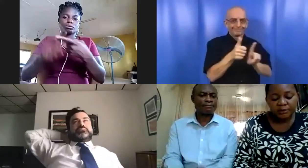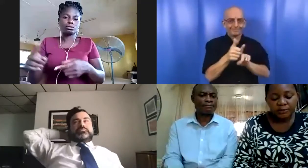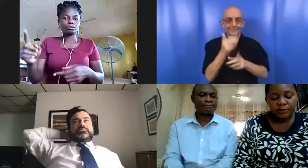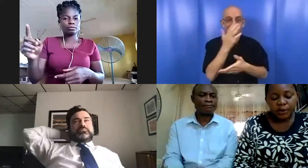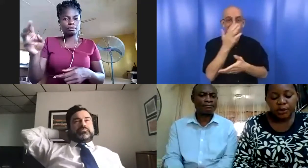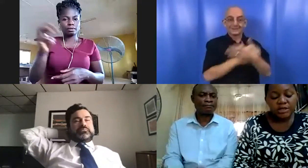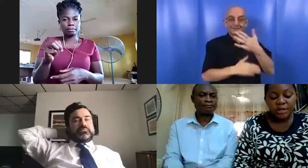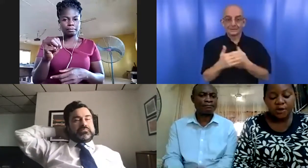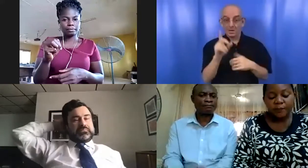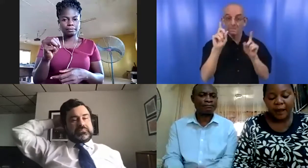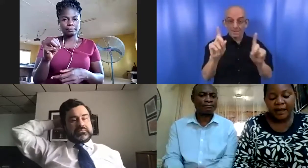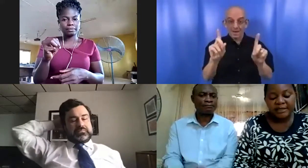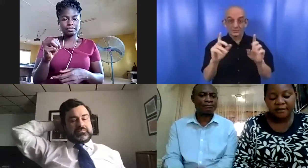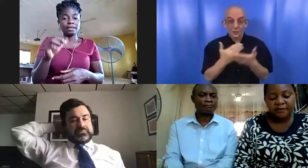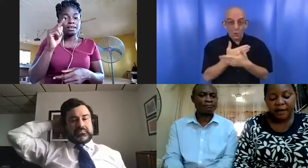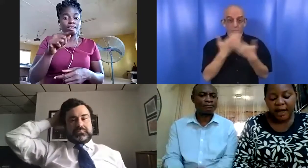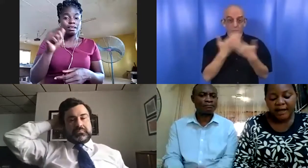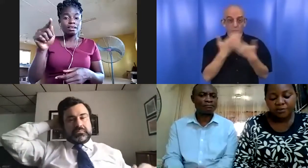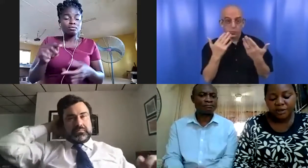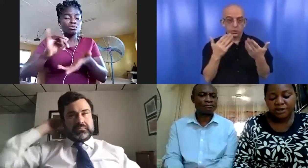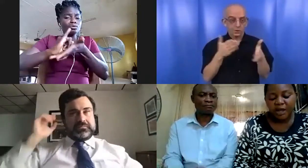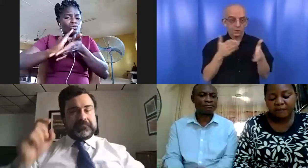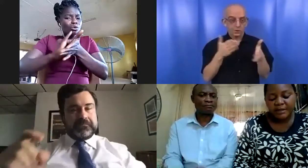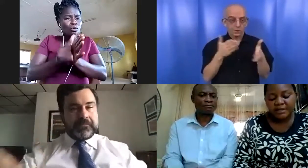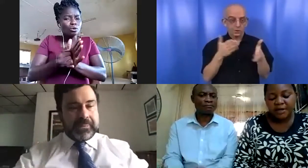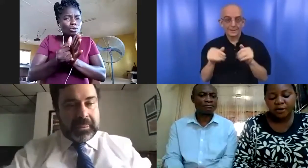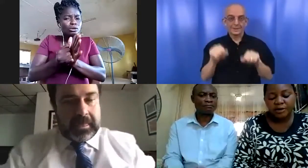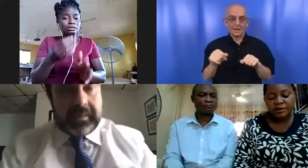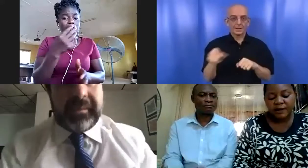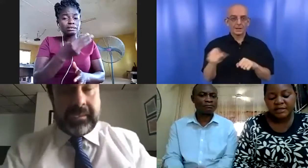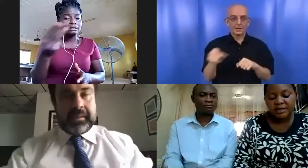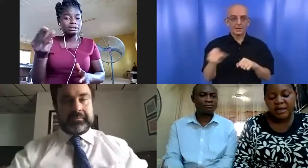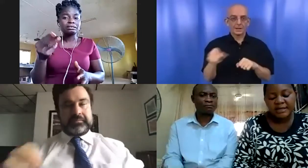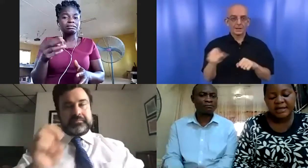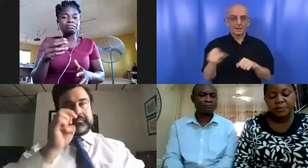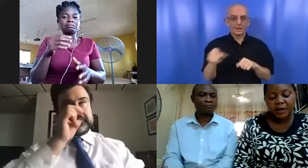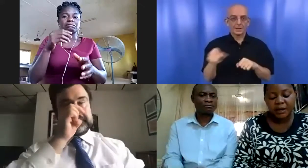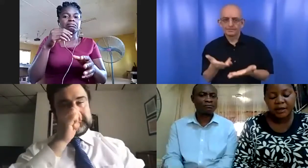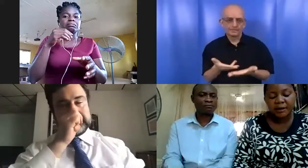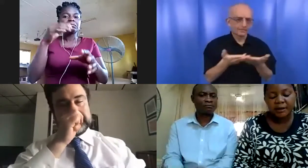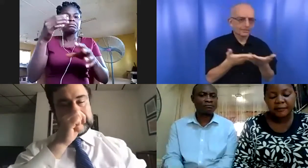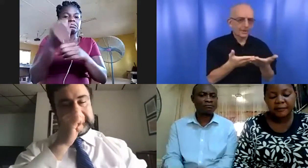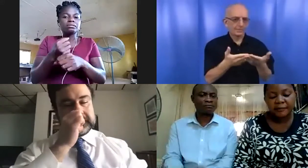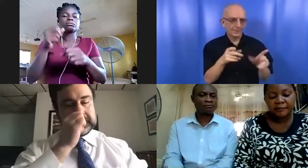Hitherto, no single palliative has reached that person in Cross River State as I speak.